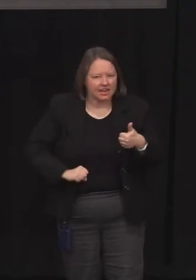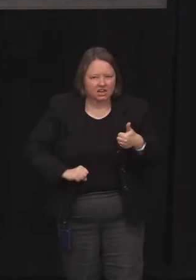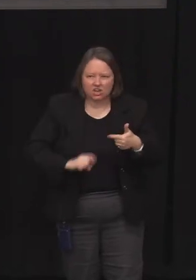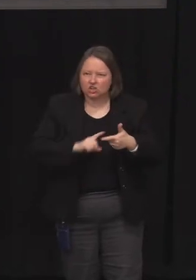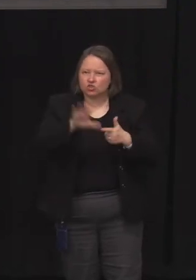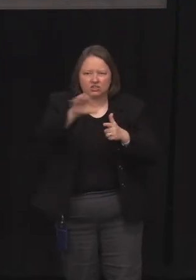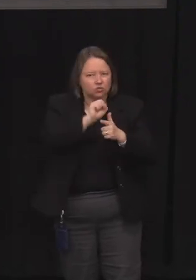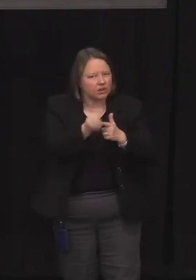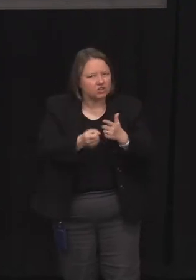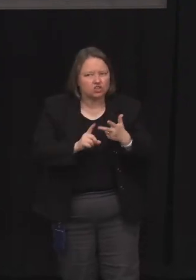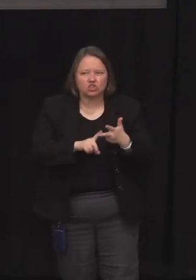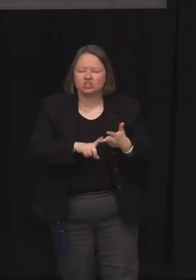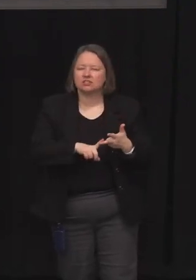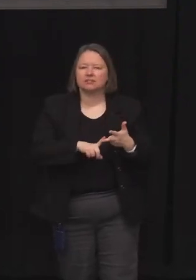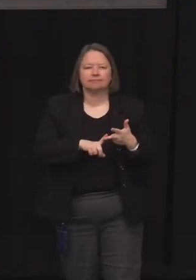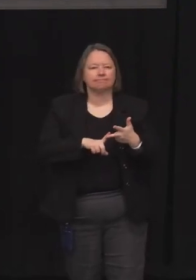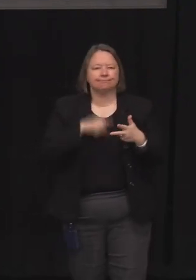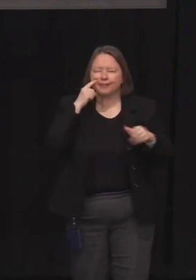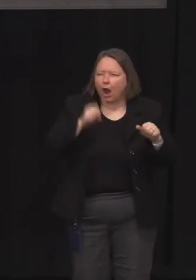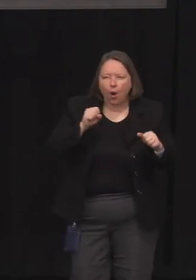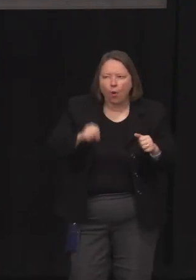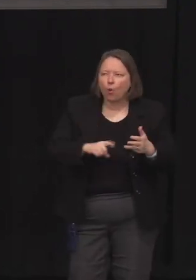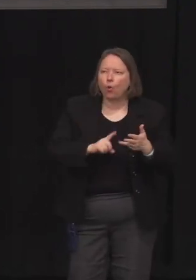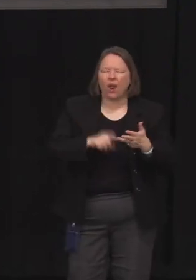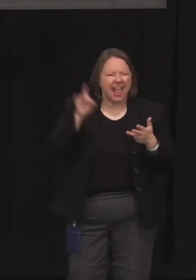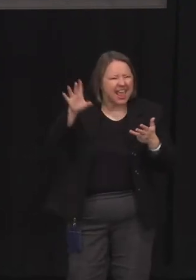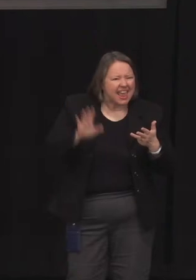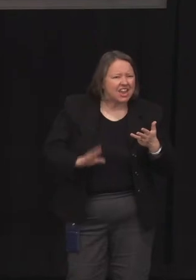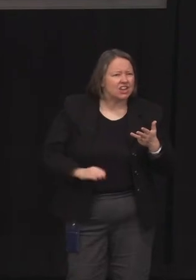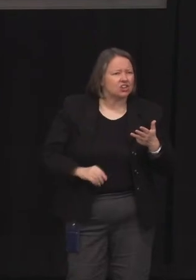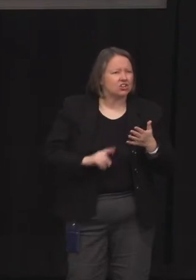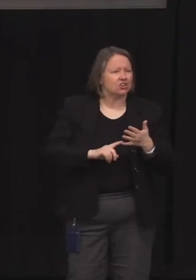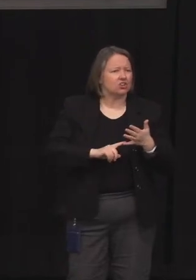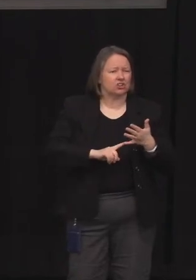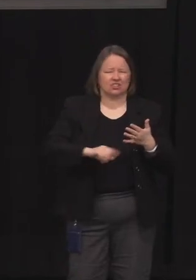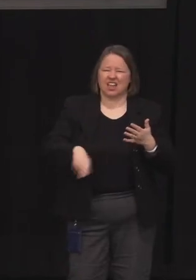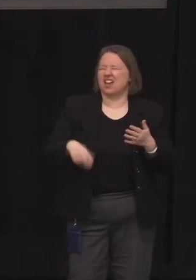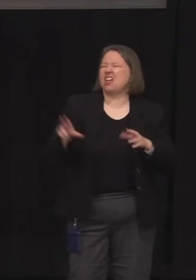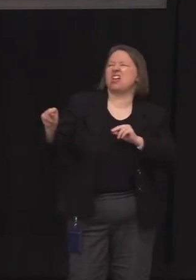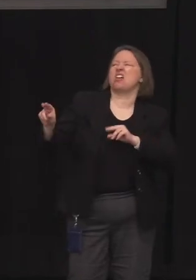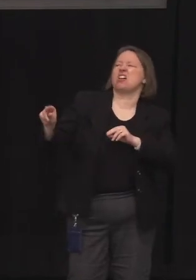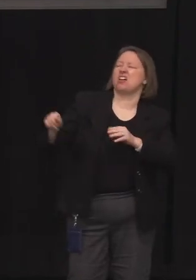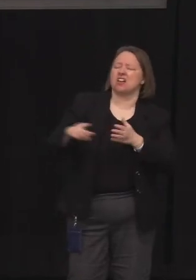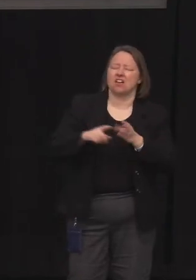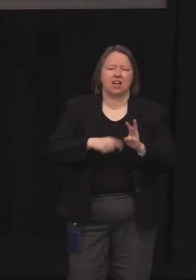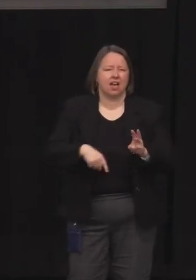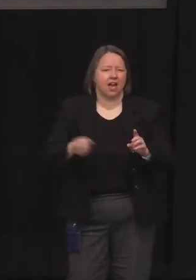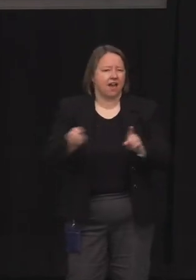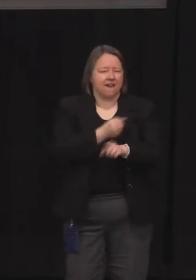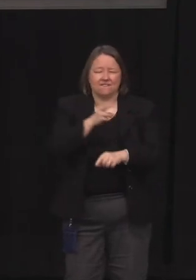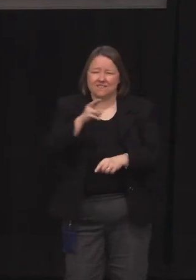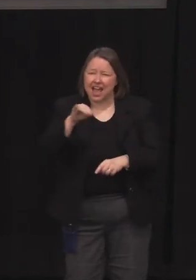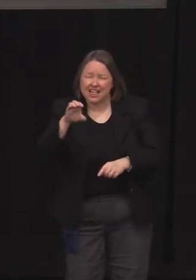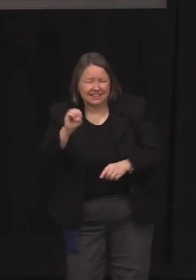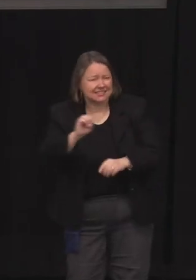not circumstance, not doubters, not haters, not naysayers, not violence, not